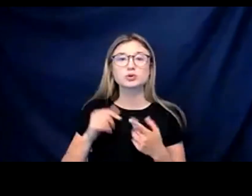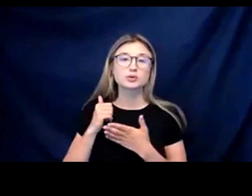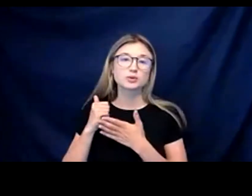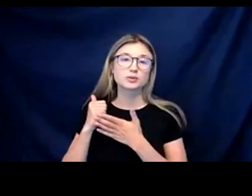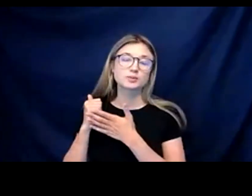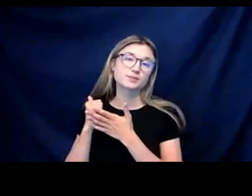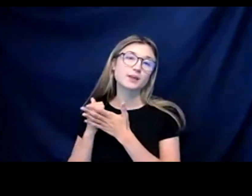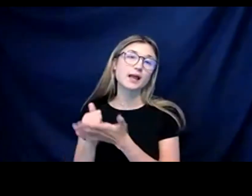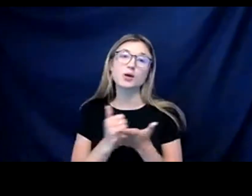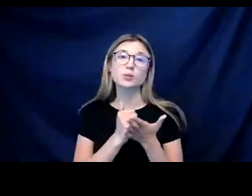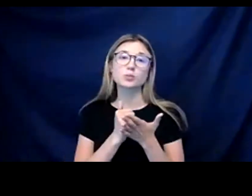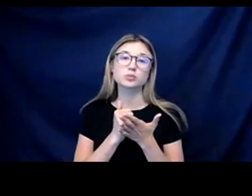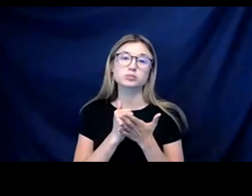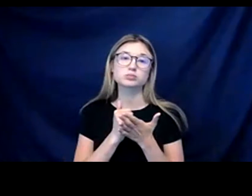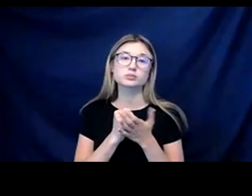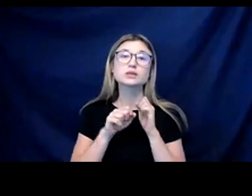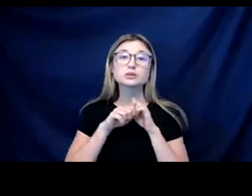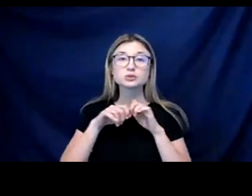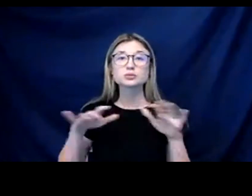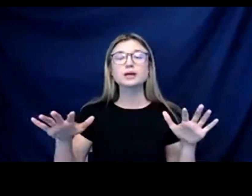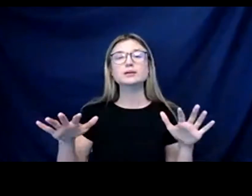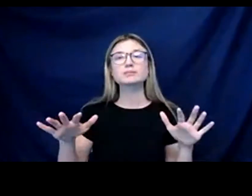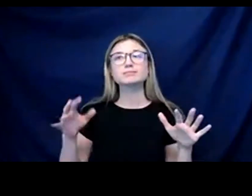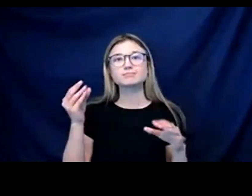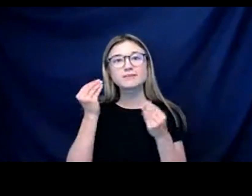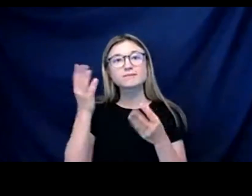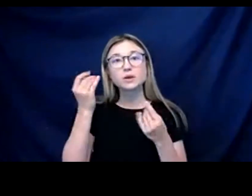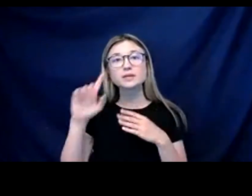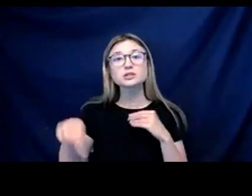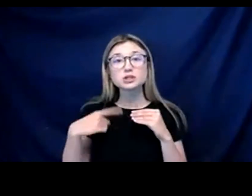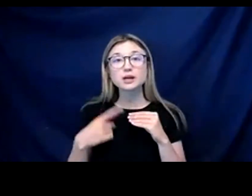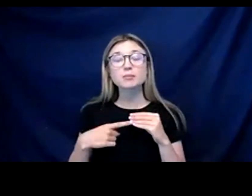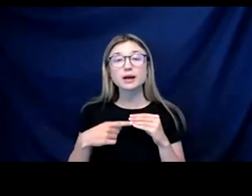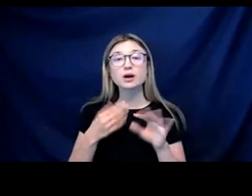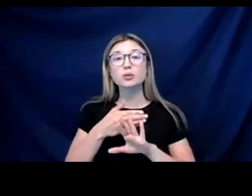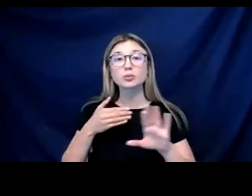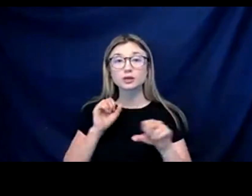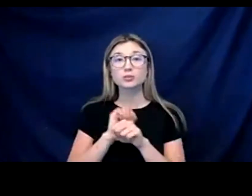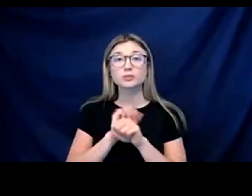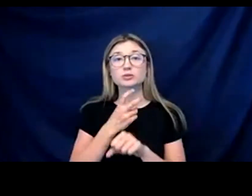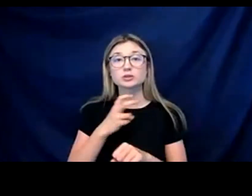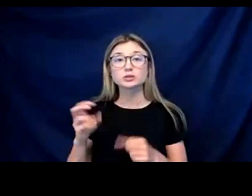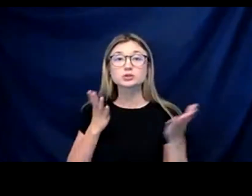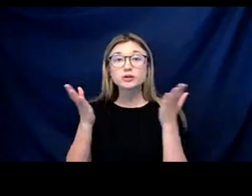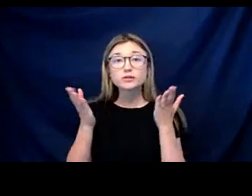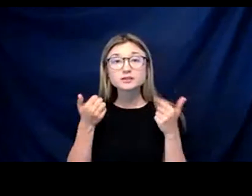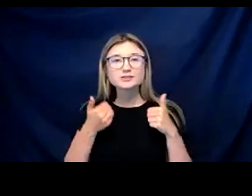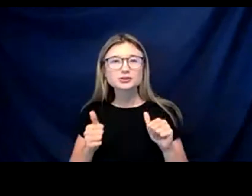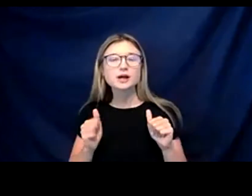get the word out on what pre-employment transition services are, so we can increase participation in that